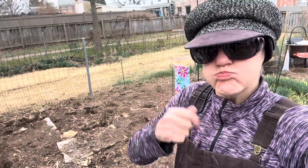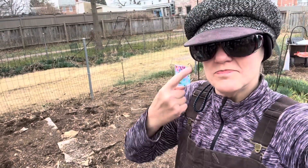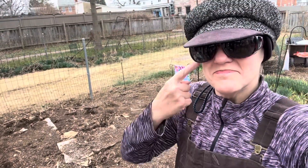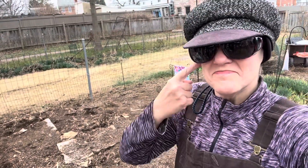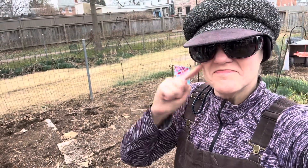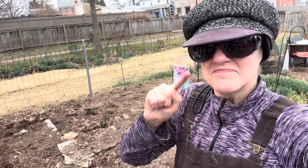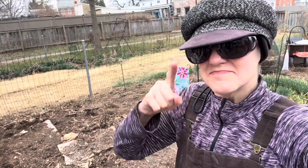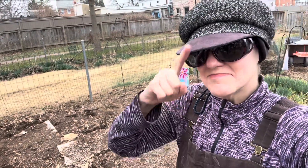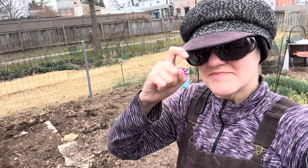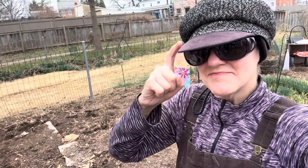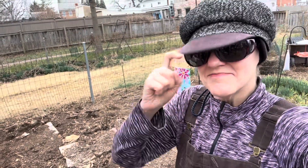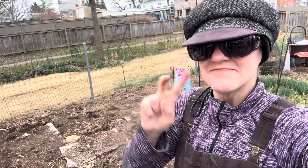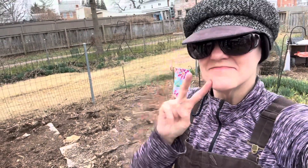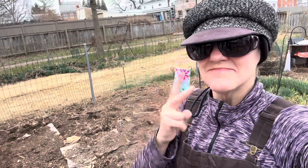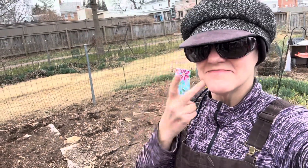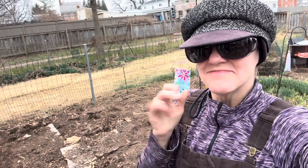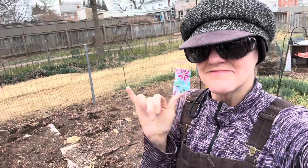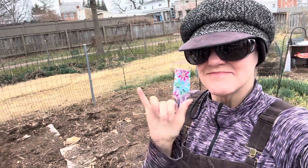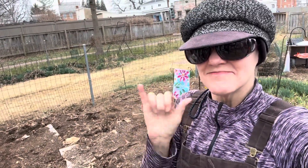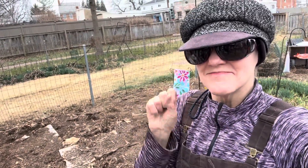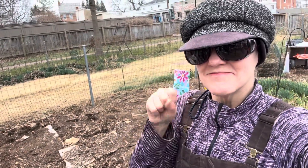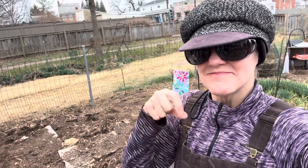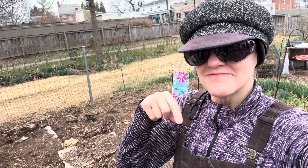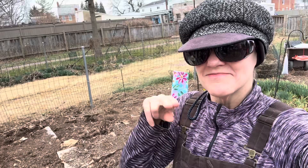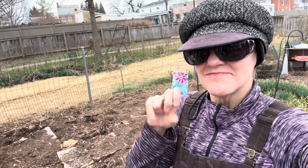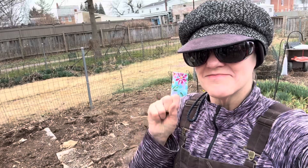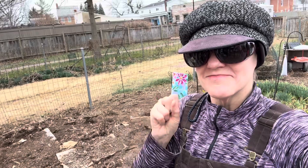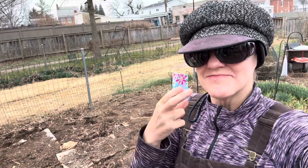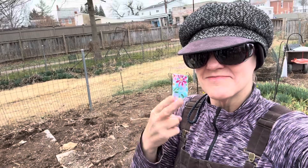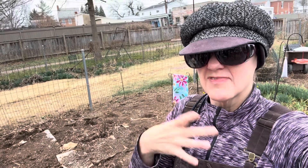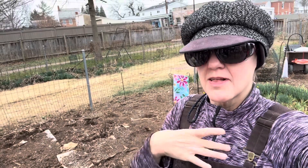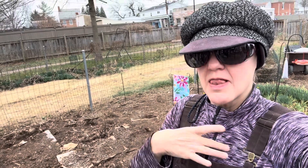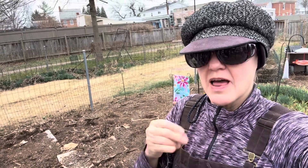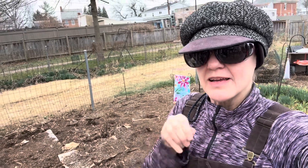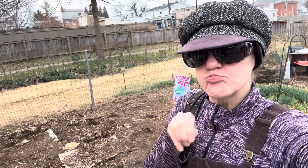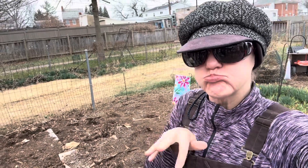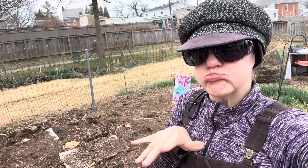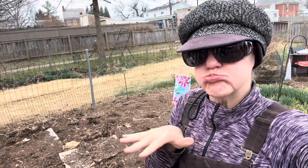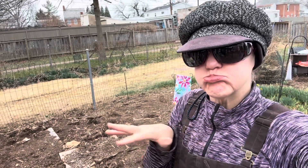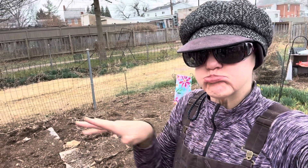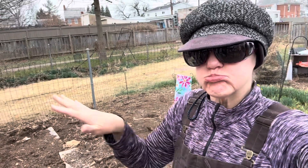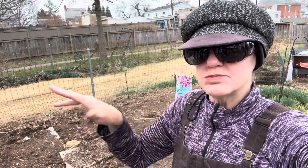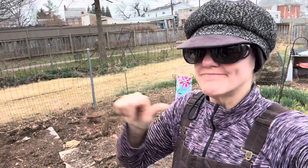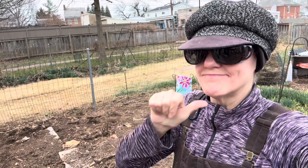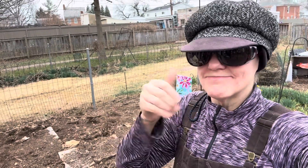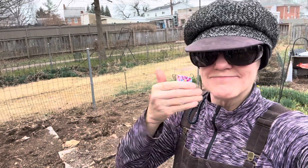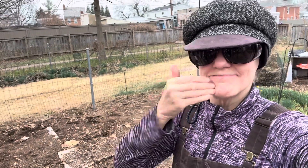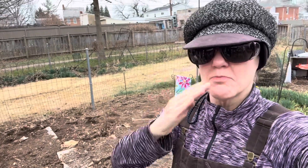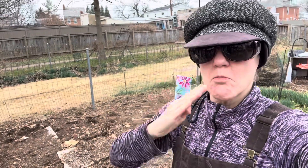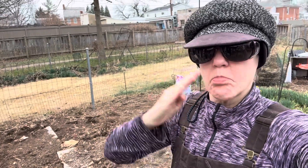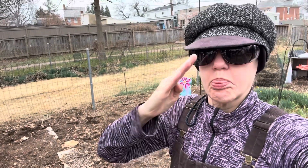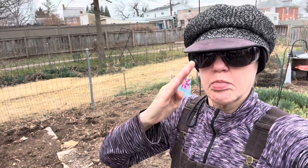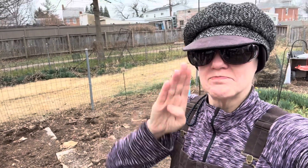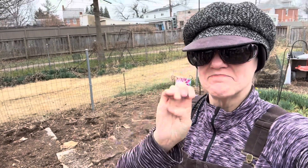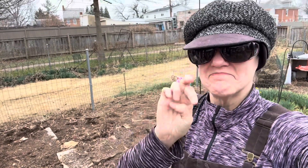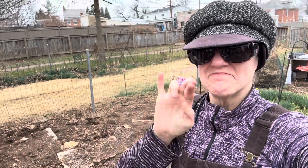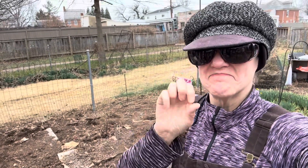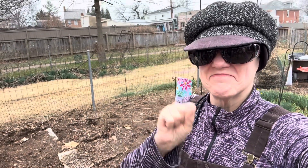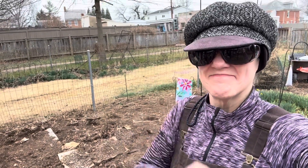And this will give me more room in this area for vegetables, things like squash that really like to spread out. It's not